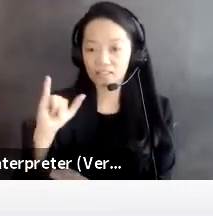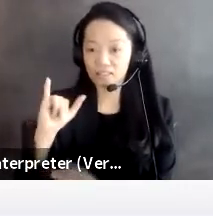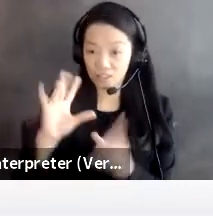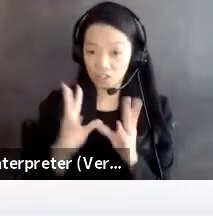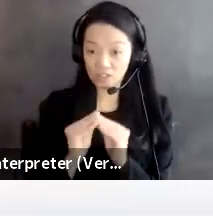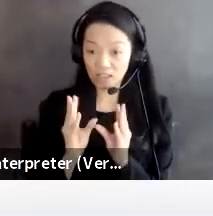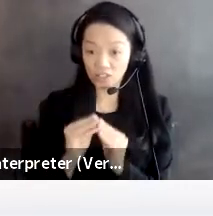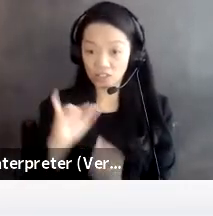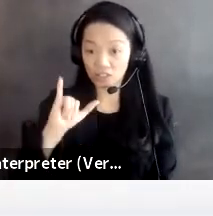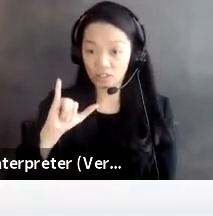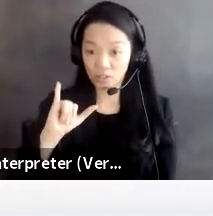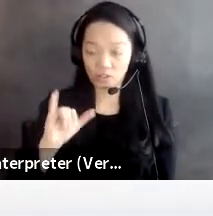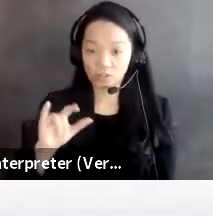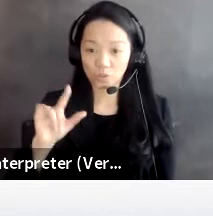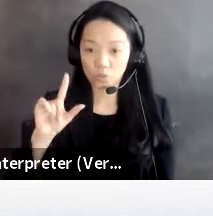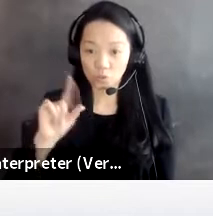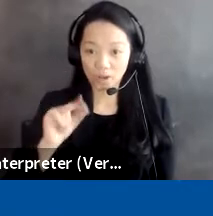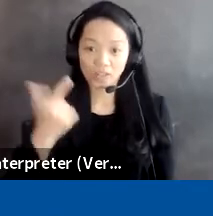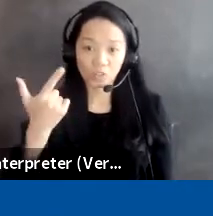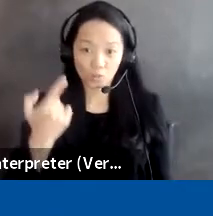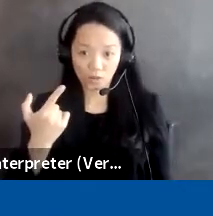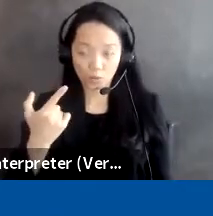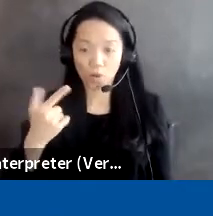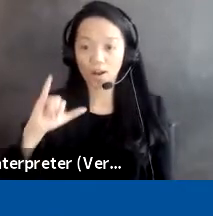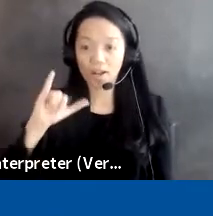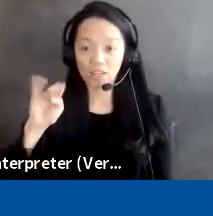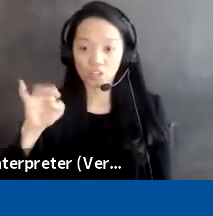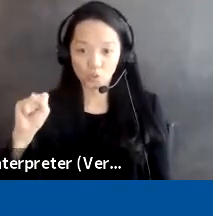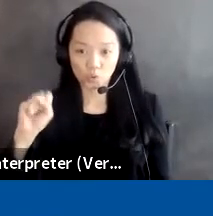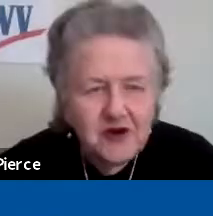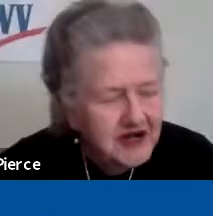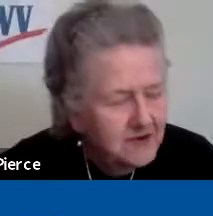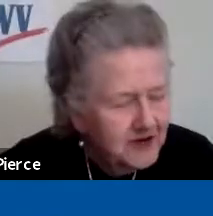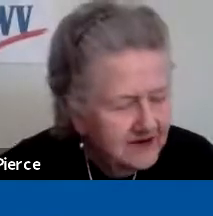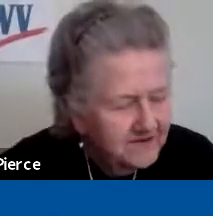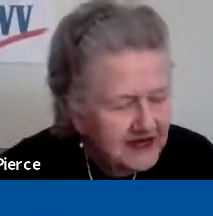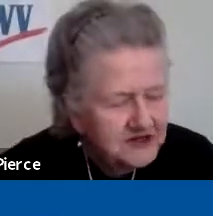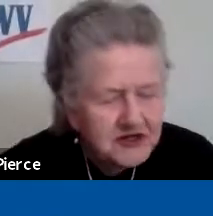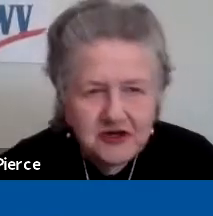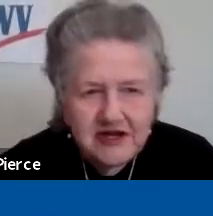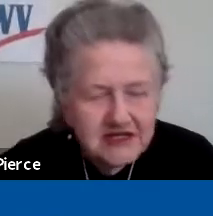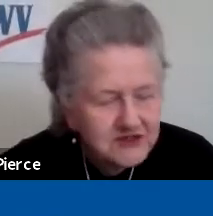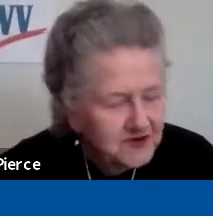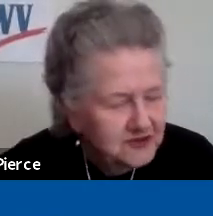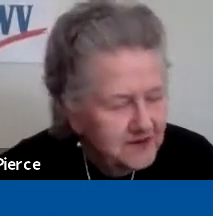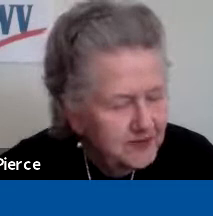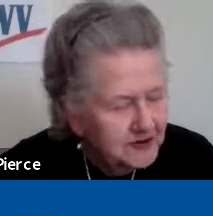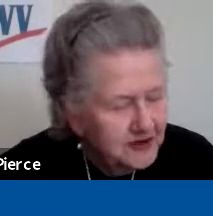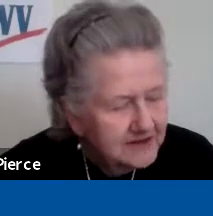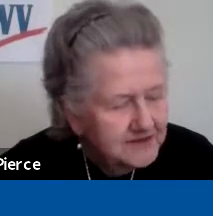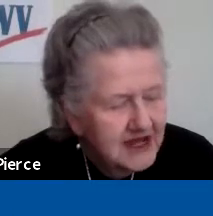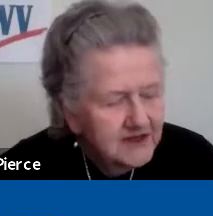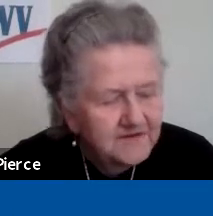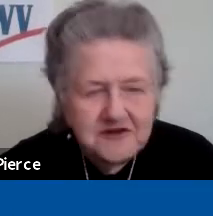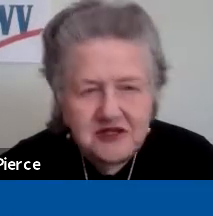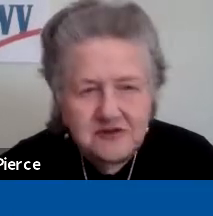session of the 2021 issues briefing. This morning, we invite you to join us for 3